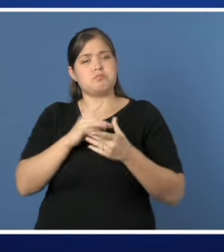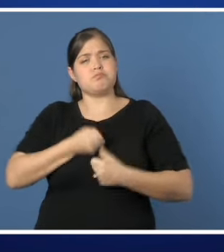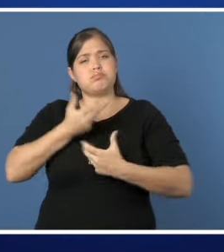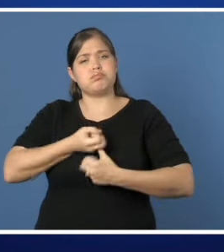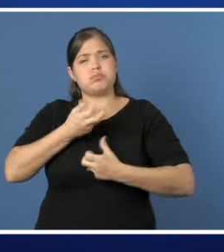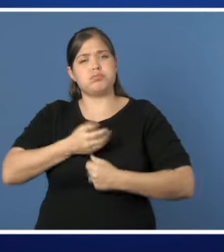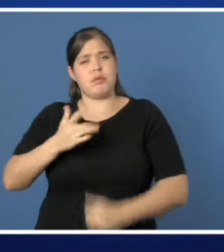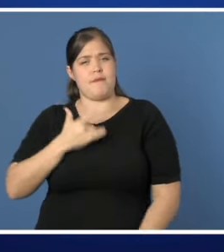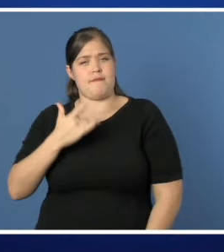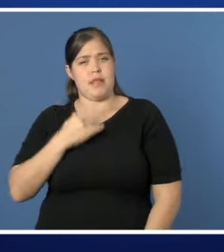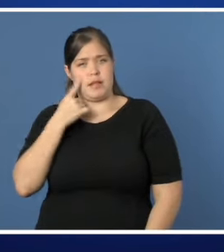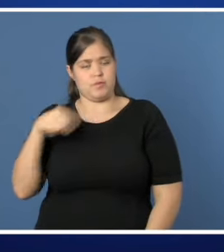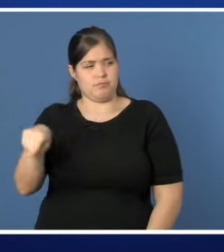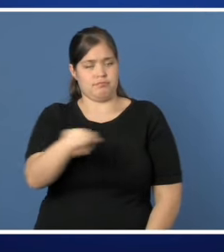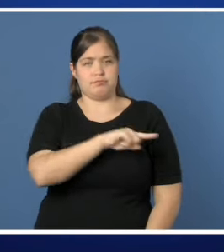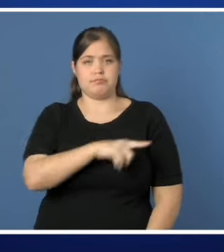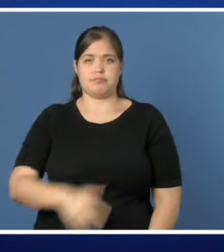feelings with them